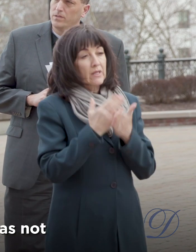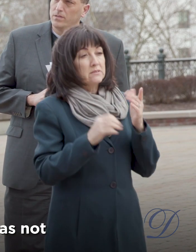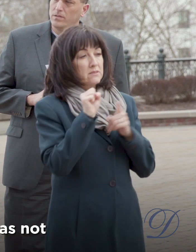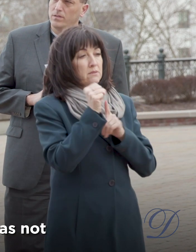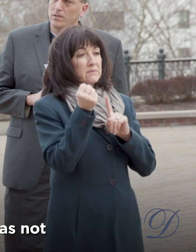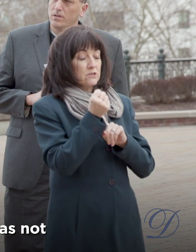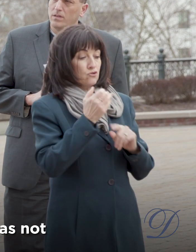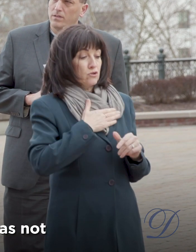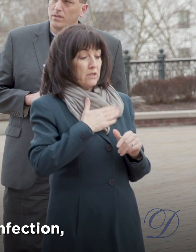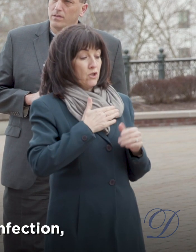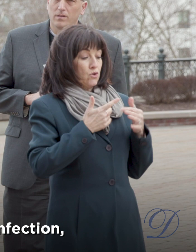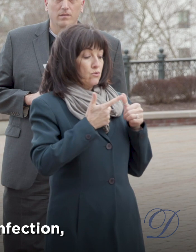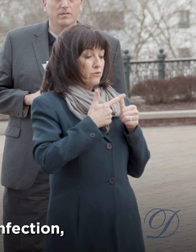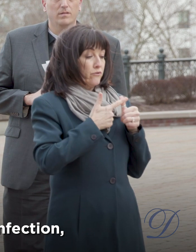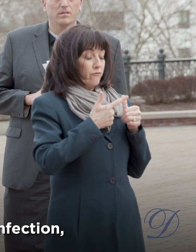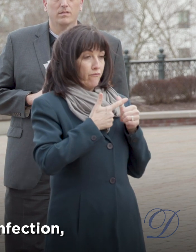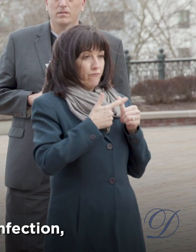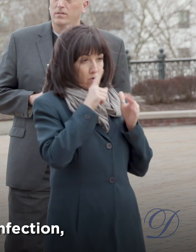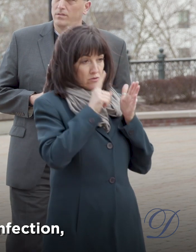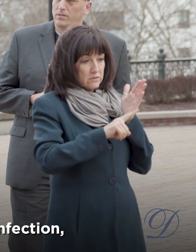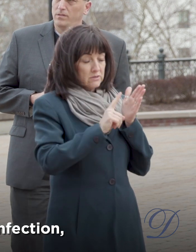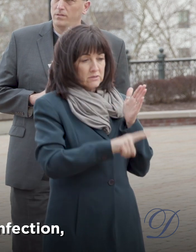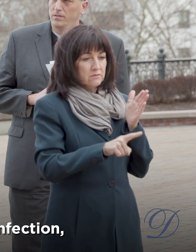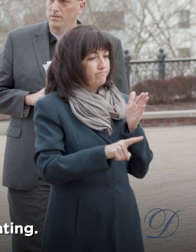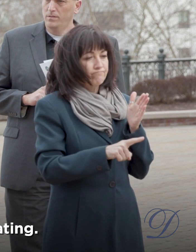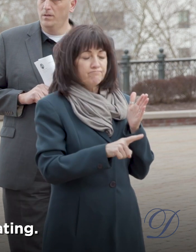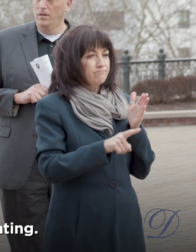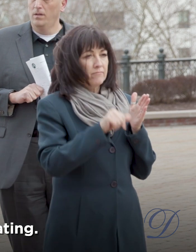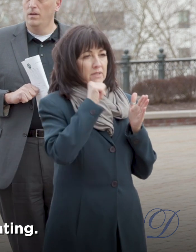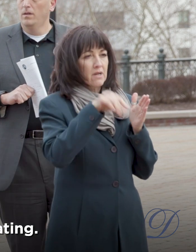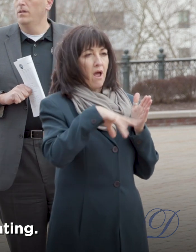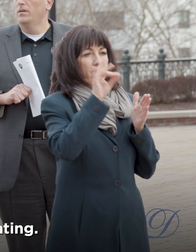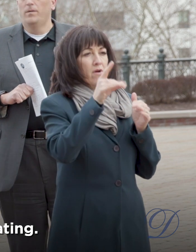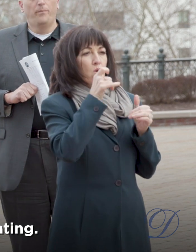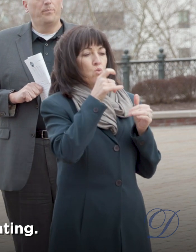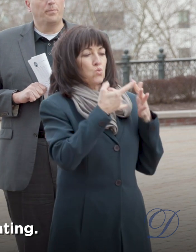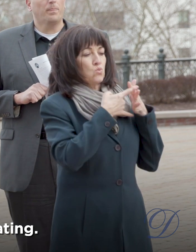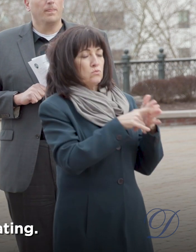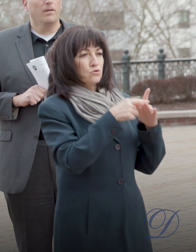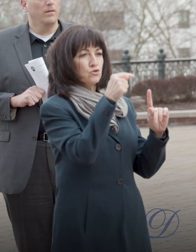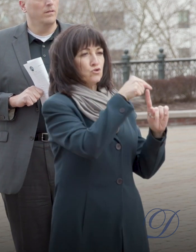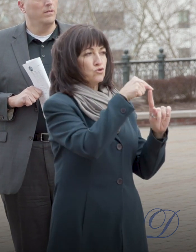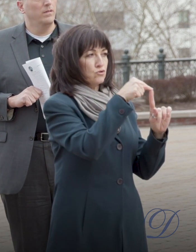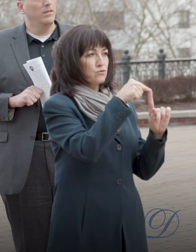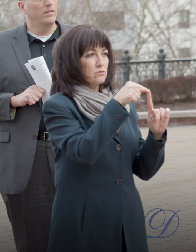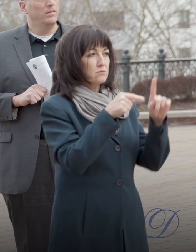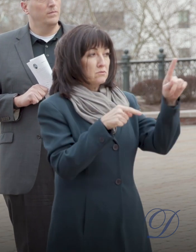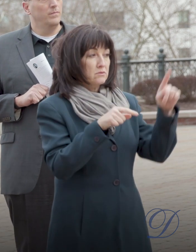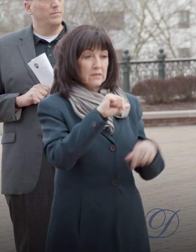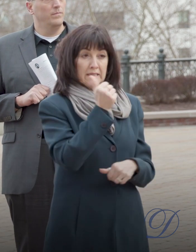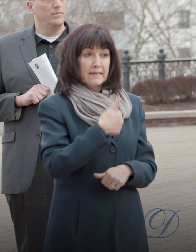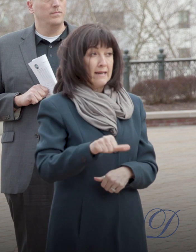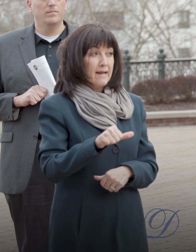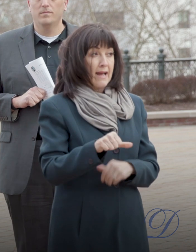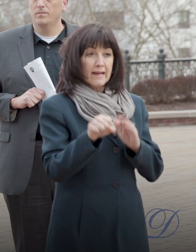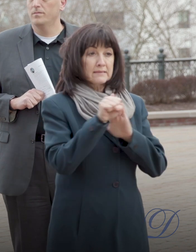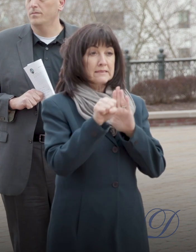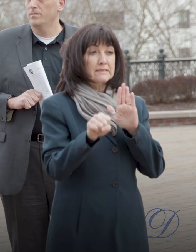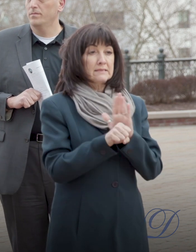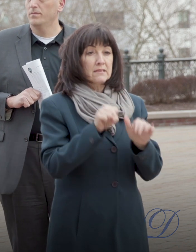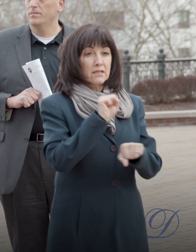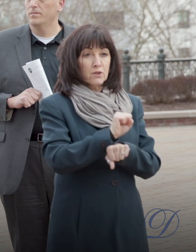initial investigation has not demonstrated a source of infection, but we are still investigating. Any state employees self-quarantine at this